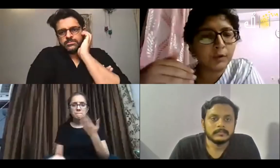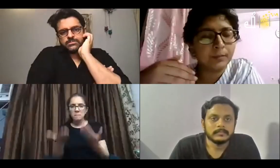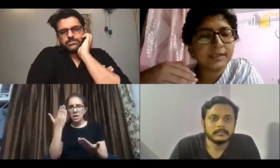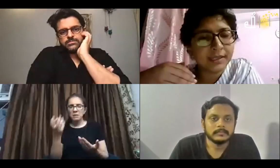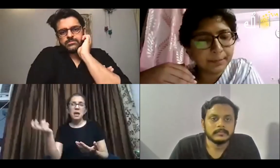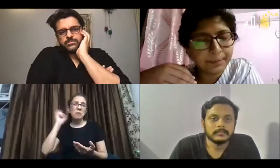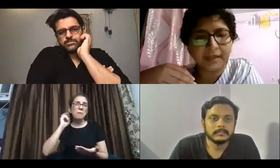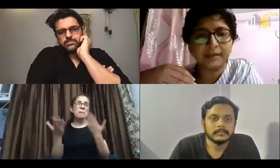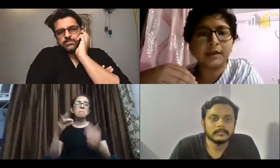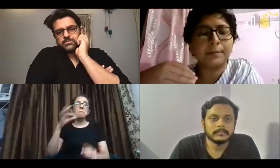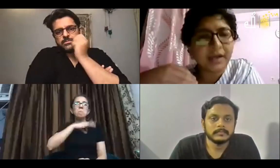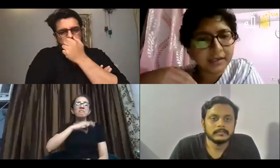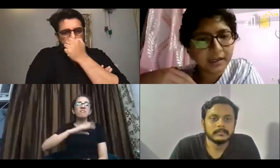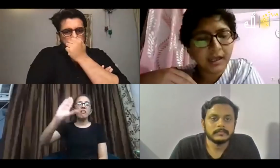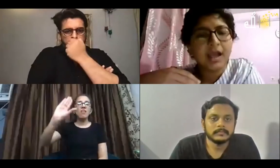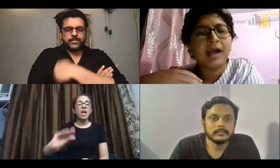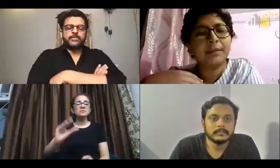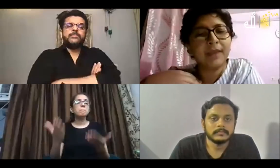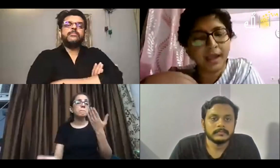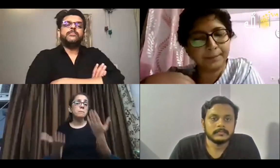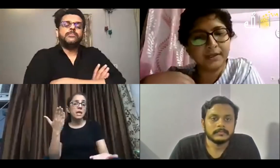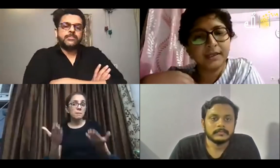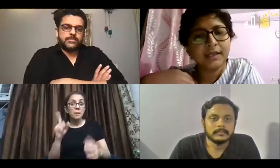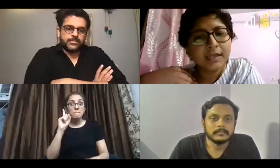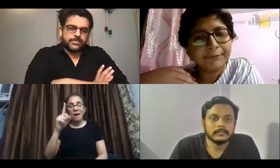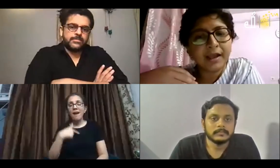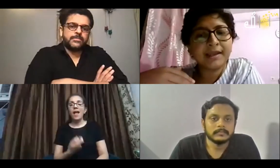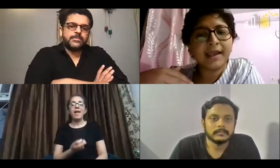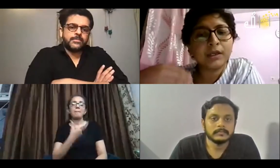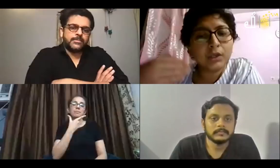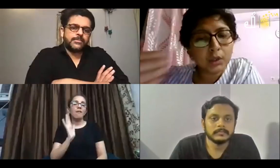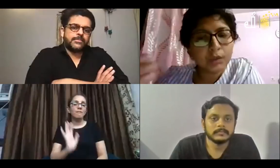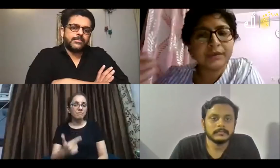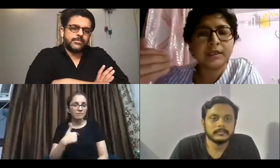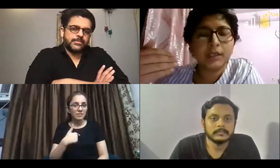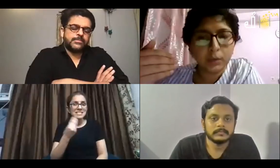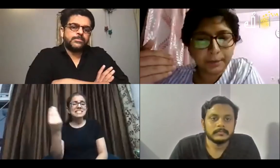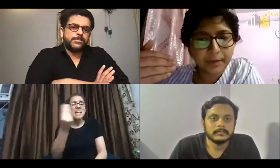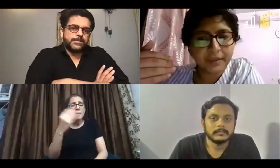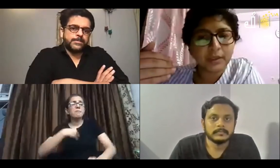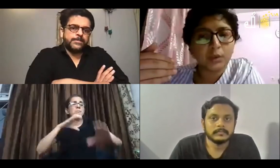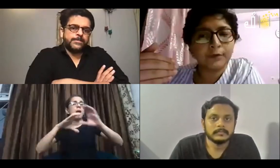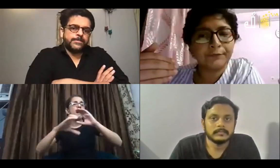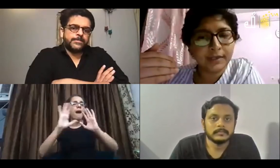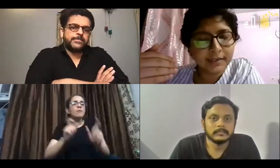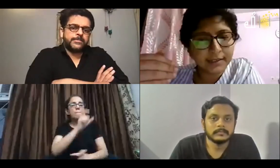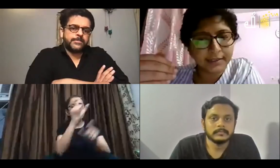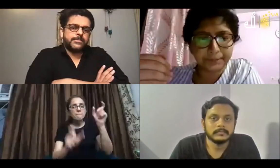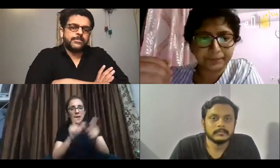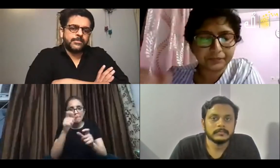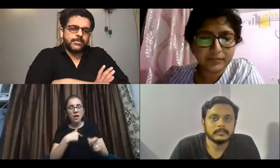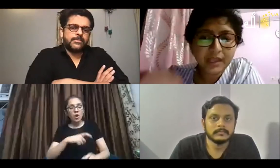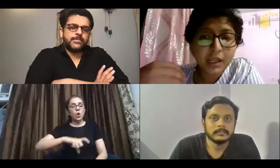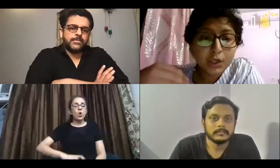benefit from the implant, but I am happy if I end up with new people